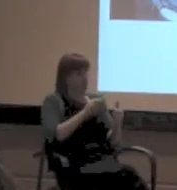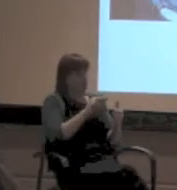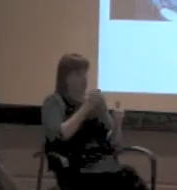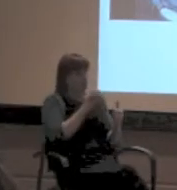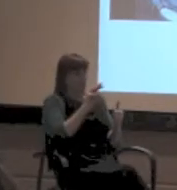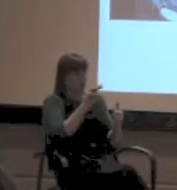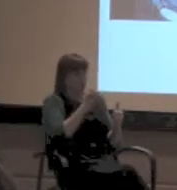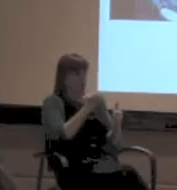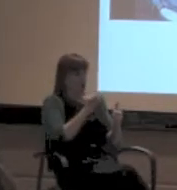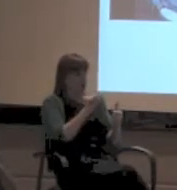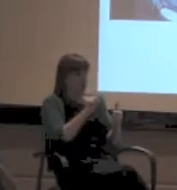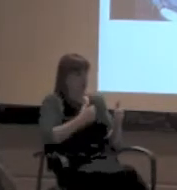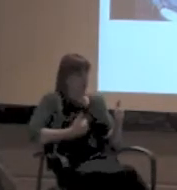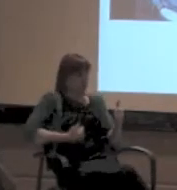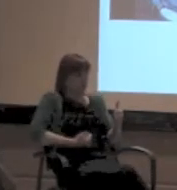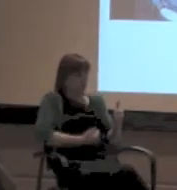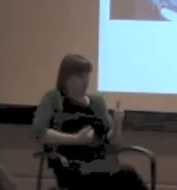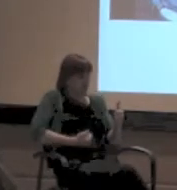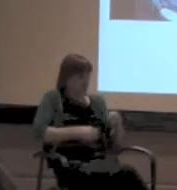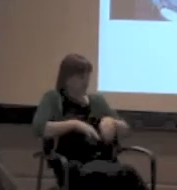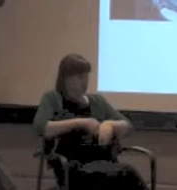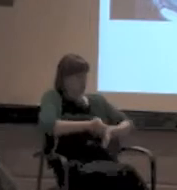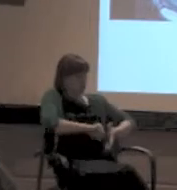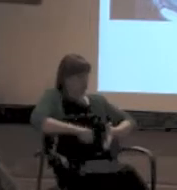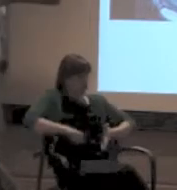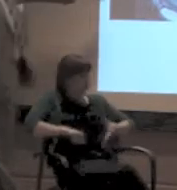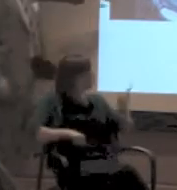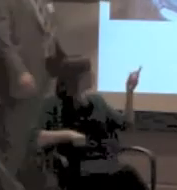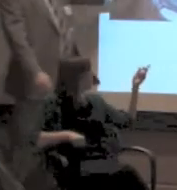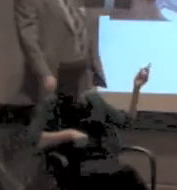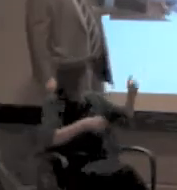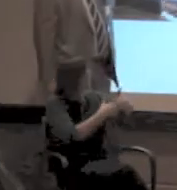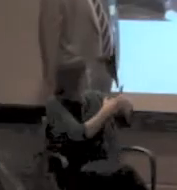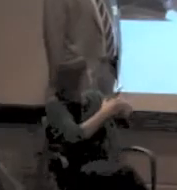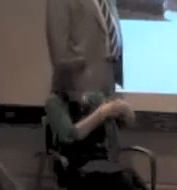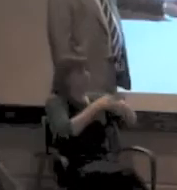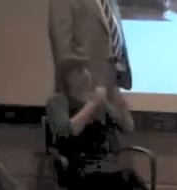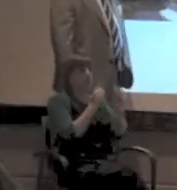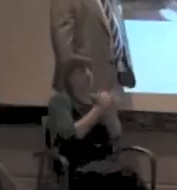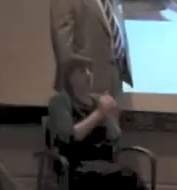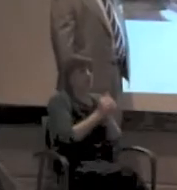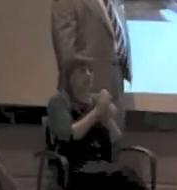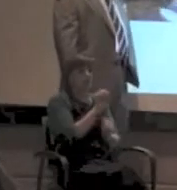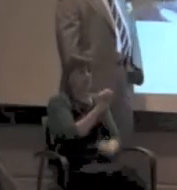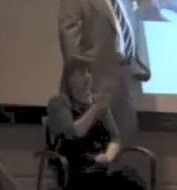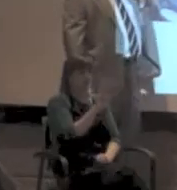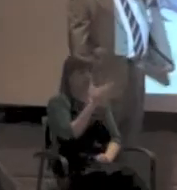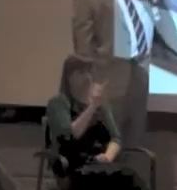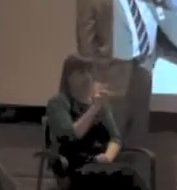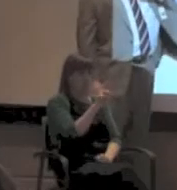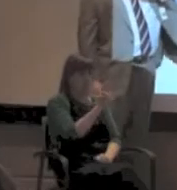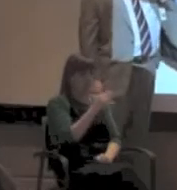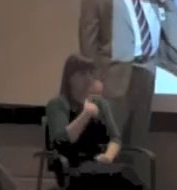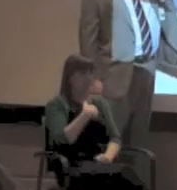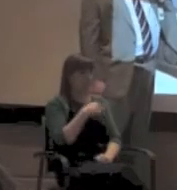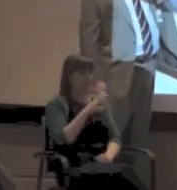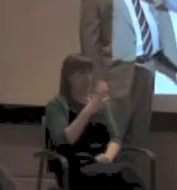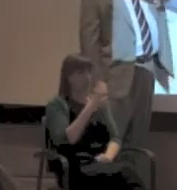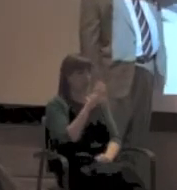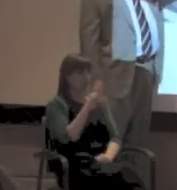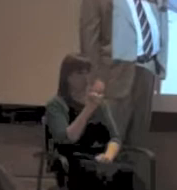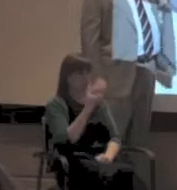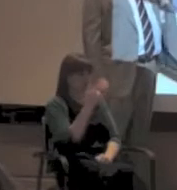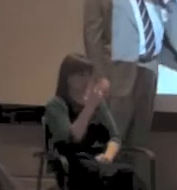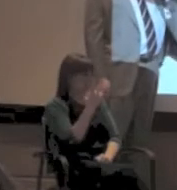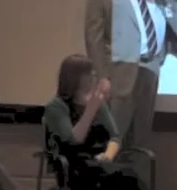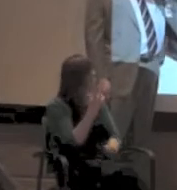sorry, I don't know if you guys were interested, but here's a baby with Spina Bifida. So here's the MRI, it's got a Chiari II, and there's the Spina Bifida,